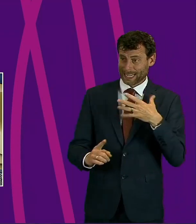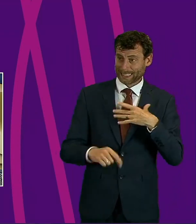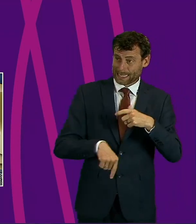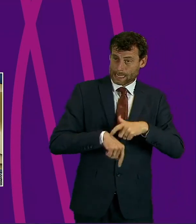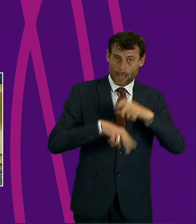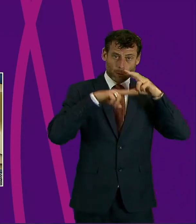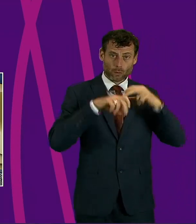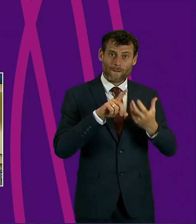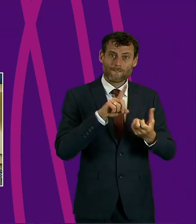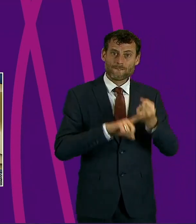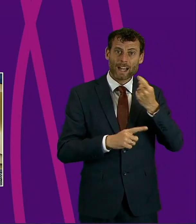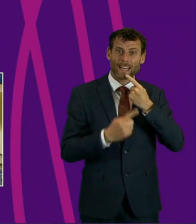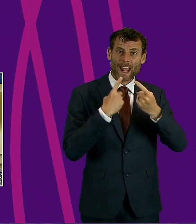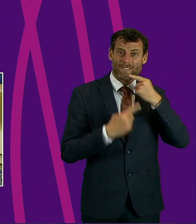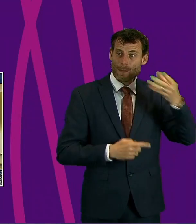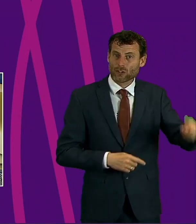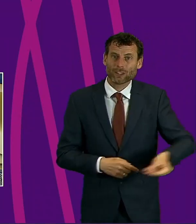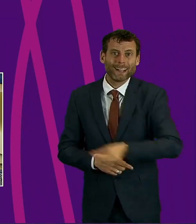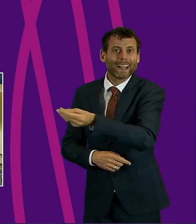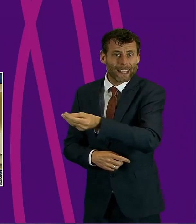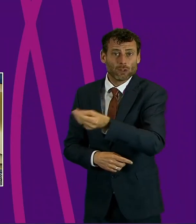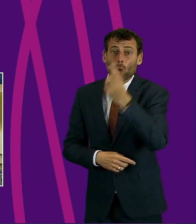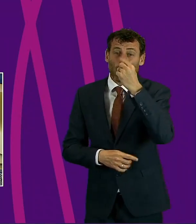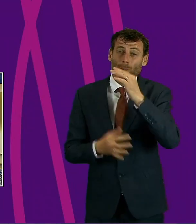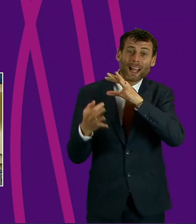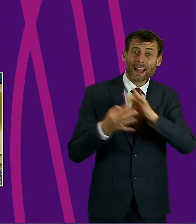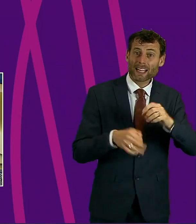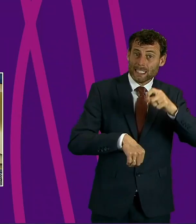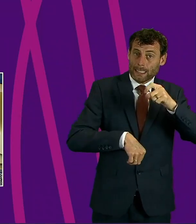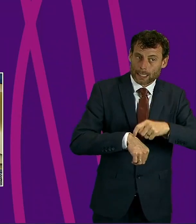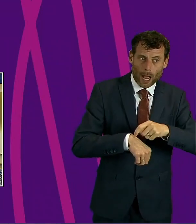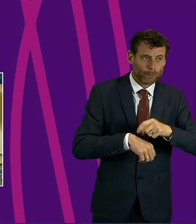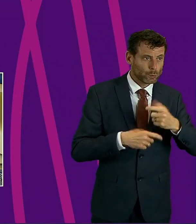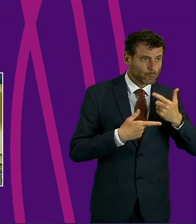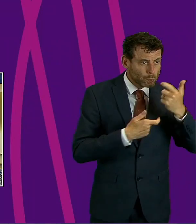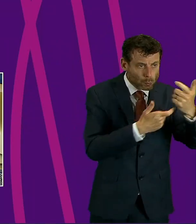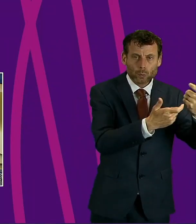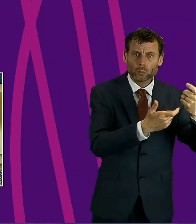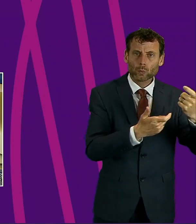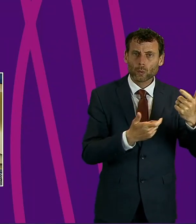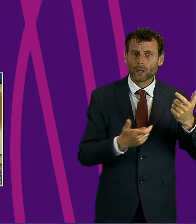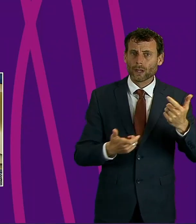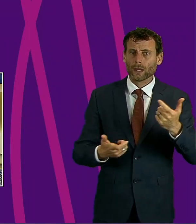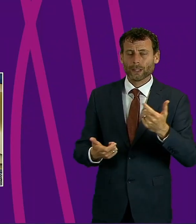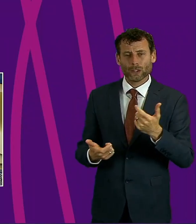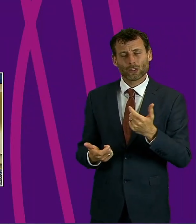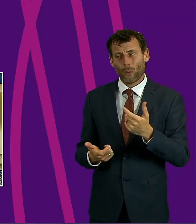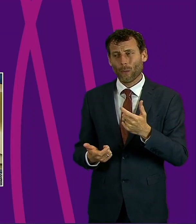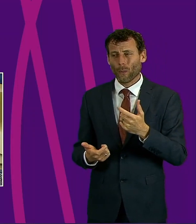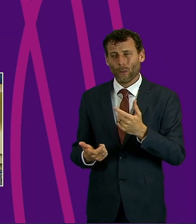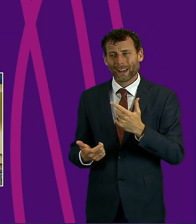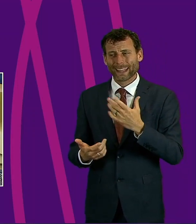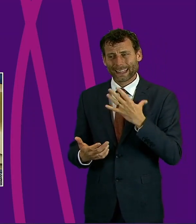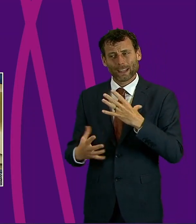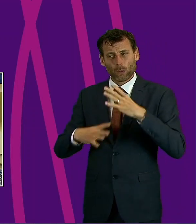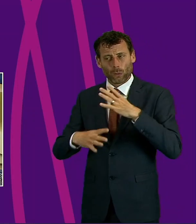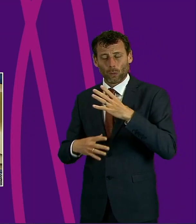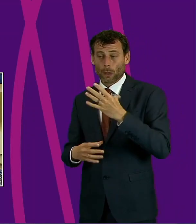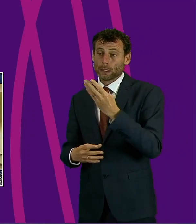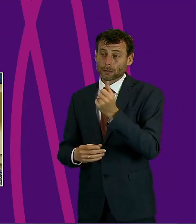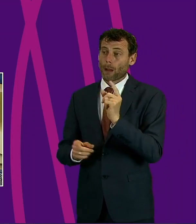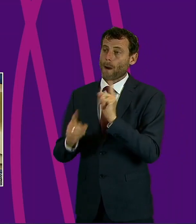deepening the data sources that we're publishing, so there is also, on some cases, there will be a need to take a bit longer to get the information that